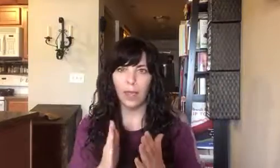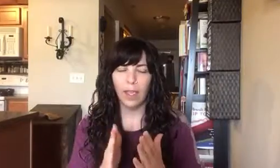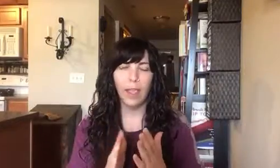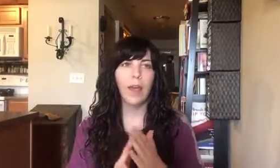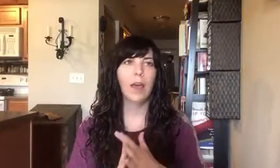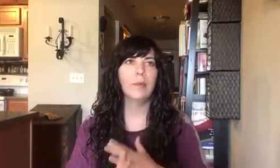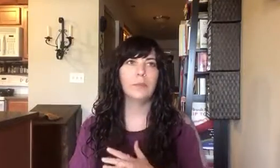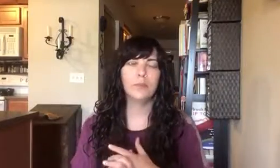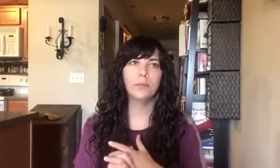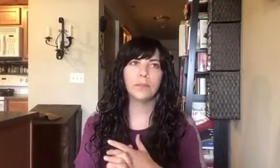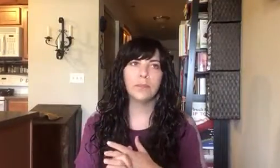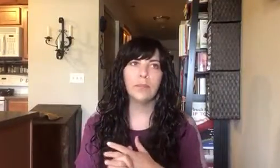way,